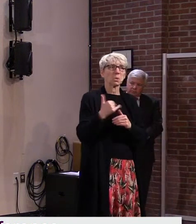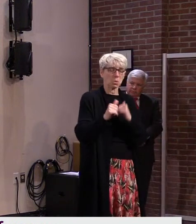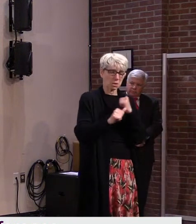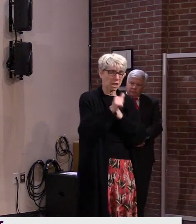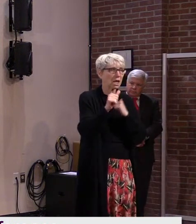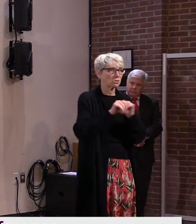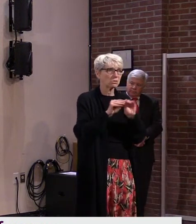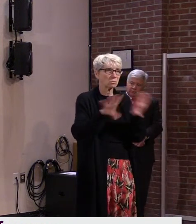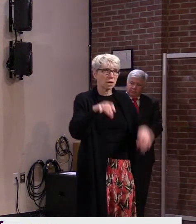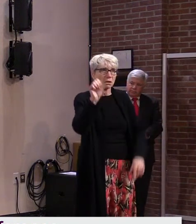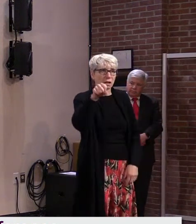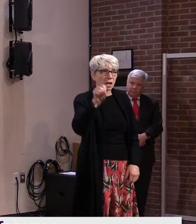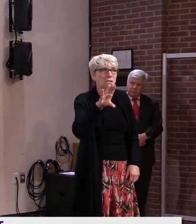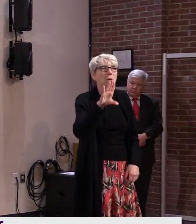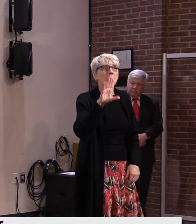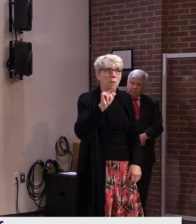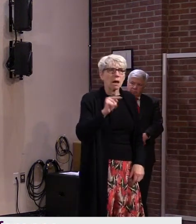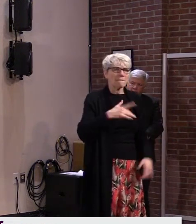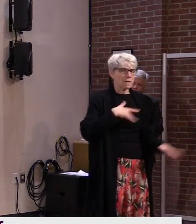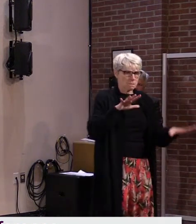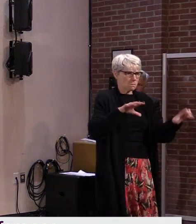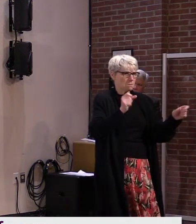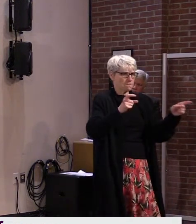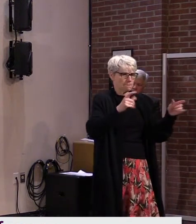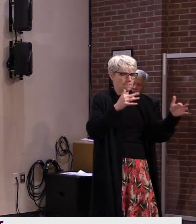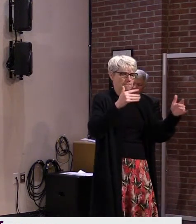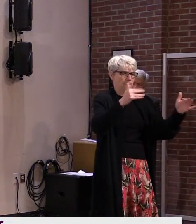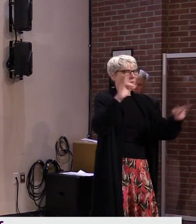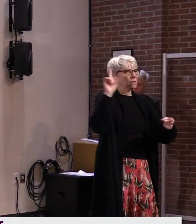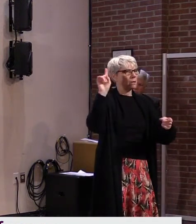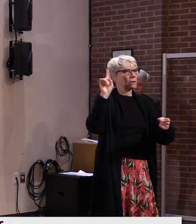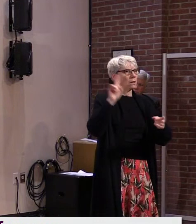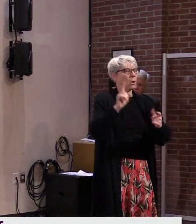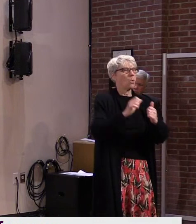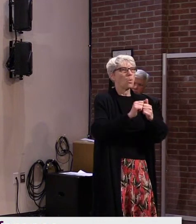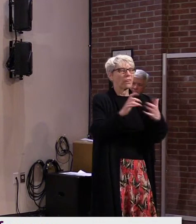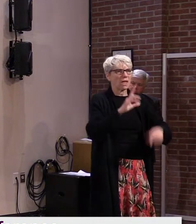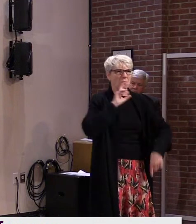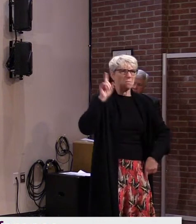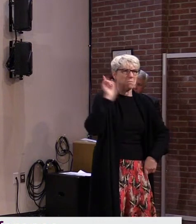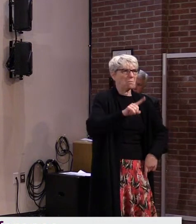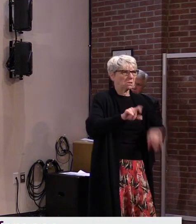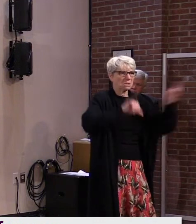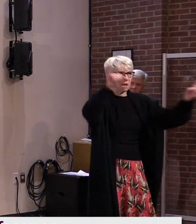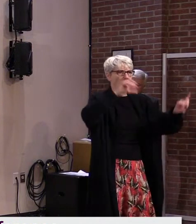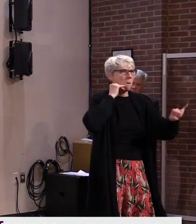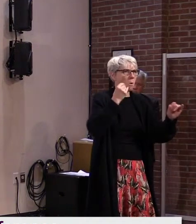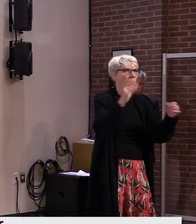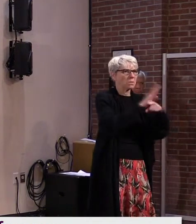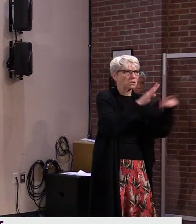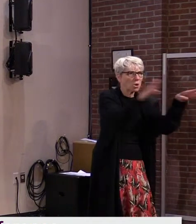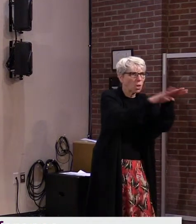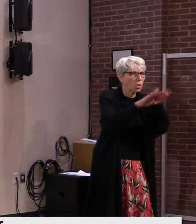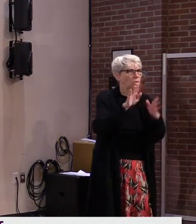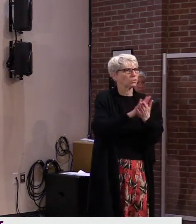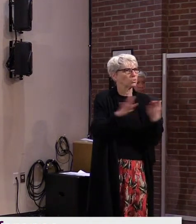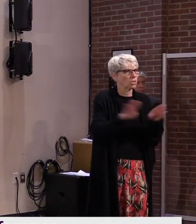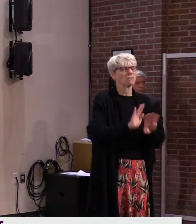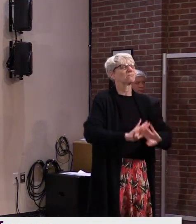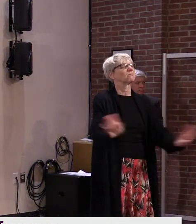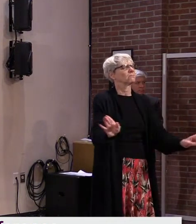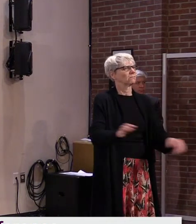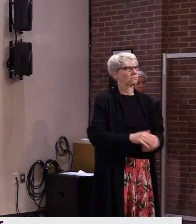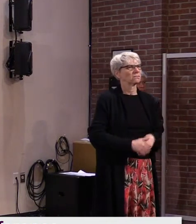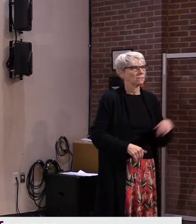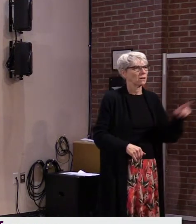see the numbers drop off successfully without imposing these measures. Can I ask for one clarification on something you said